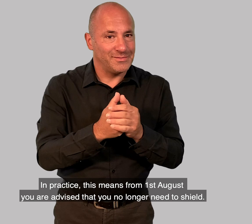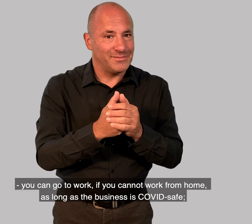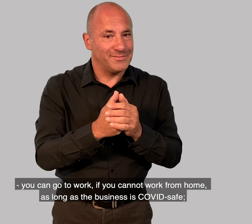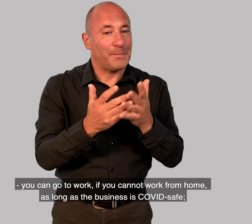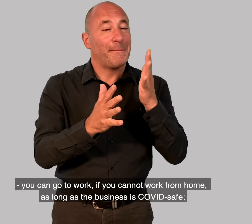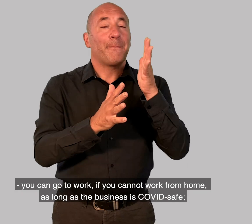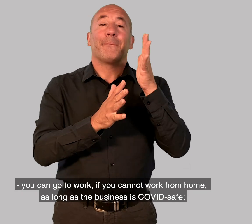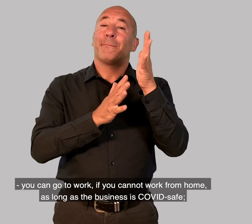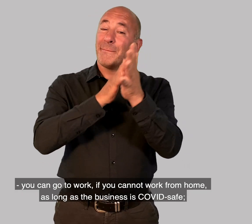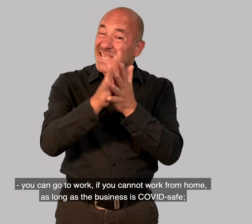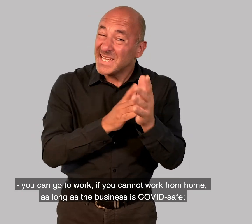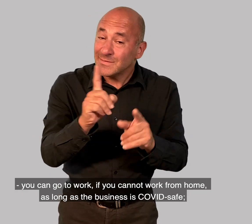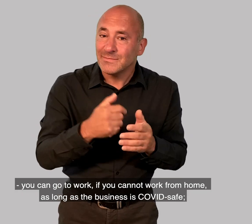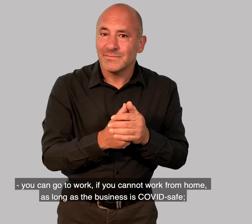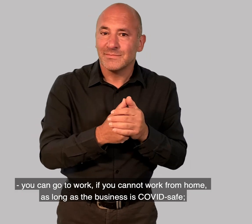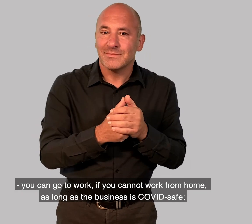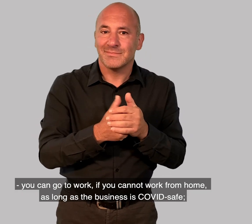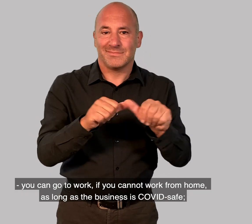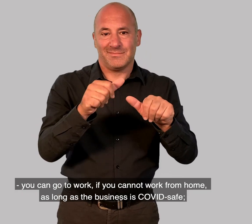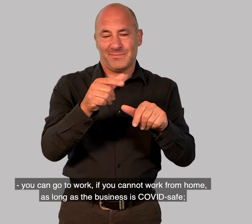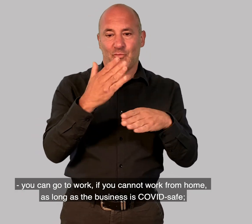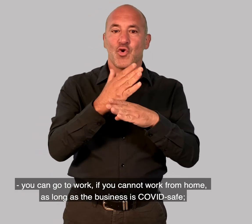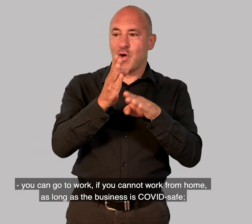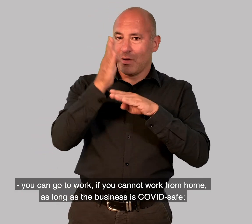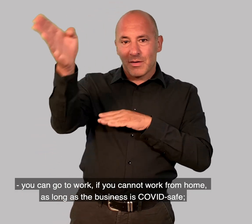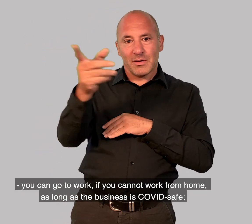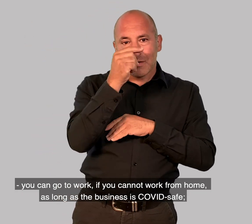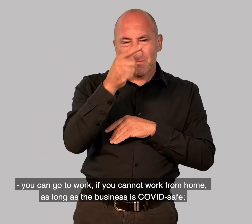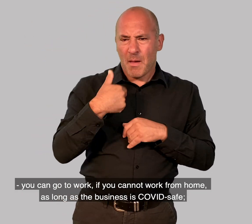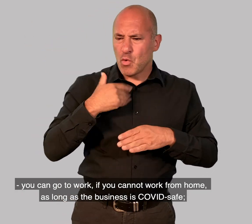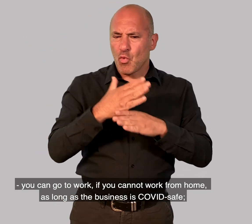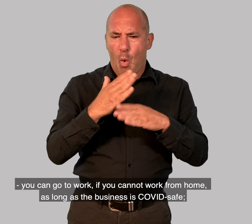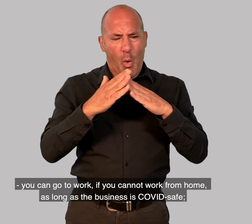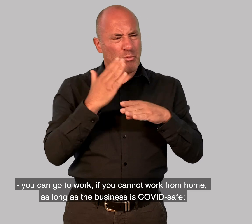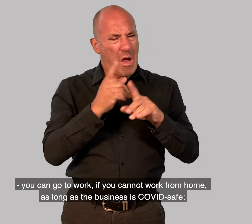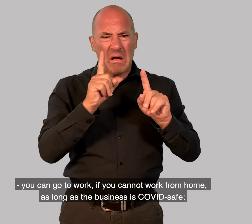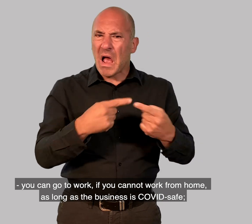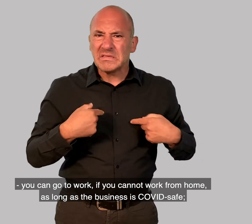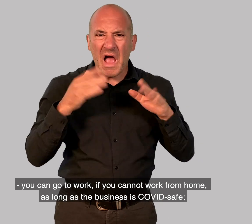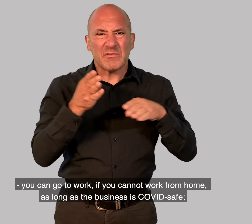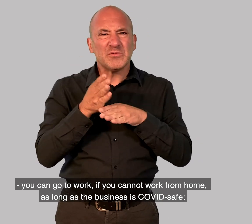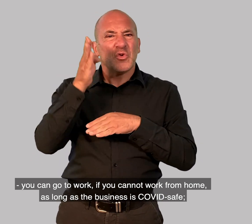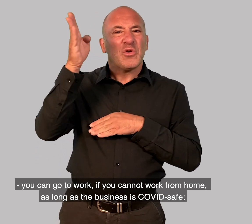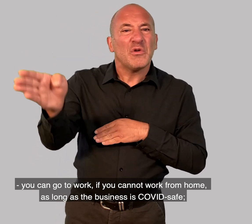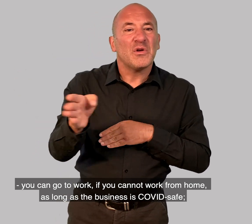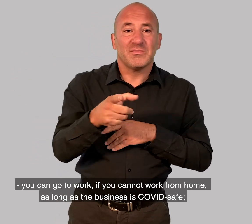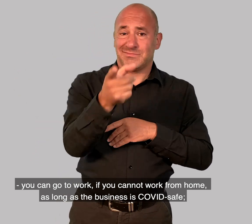go to work if you cannot work from home, as long as the business is COVID safe.